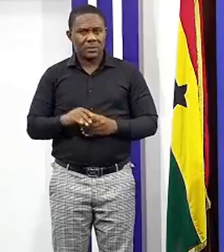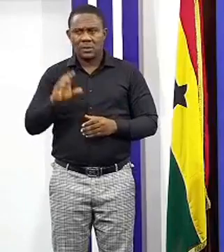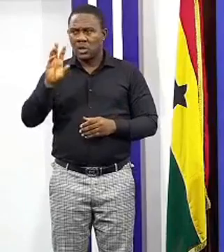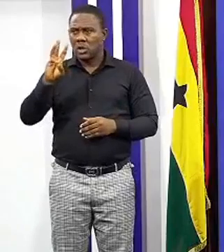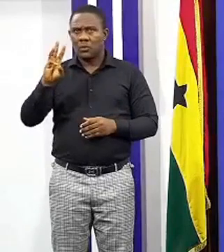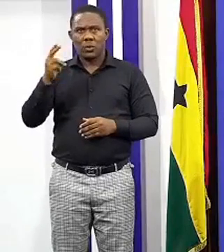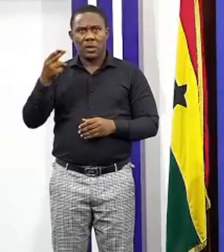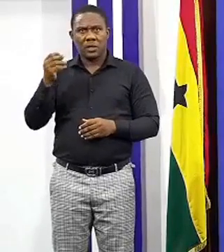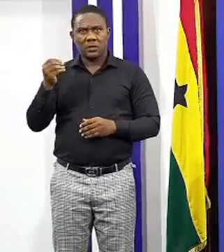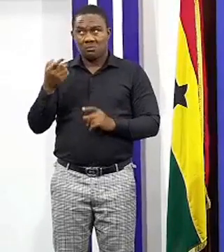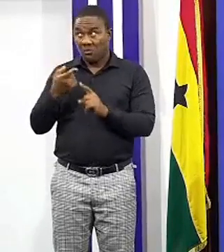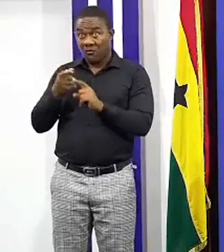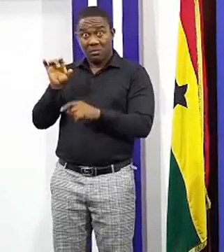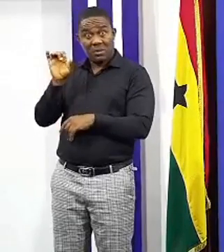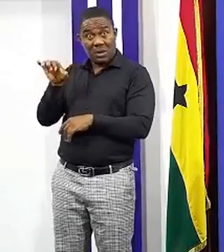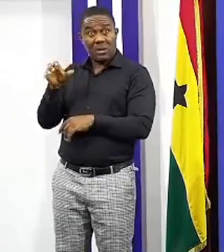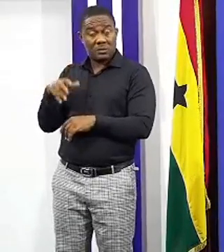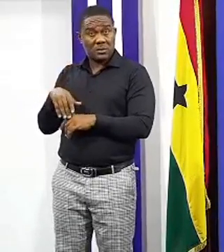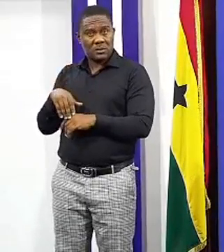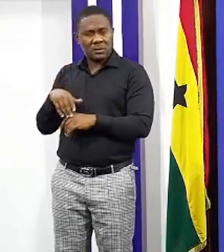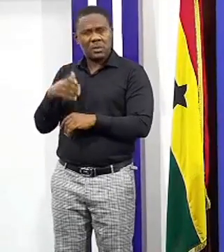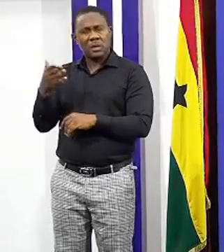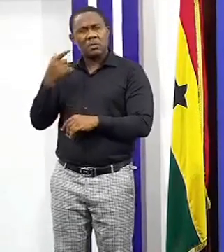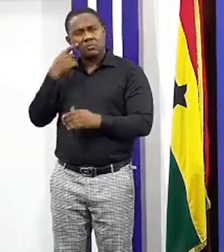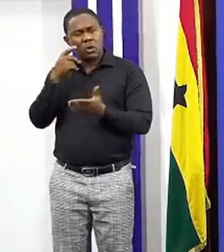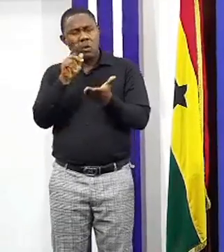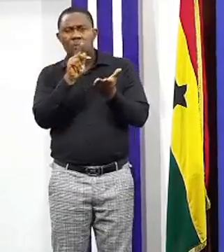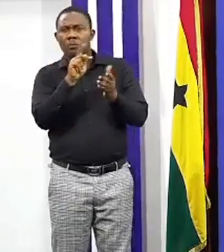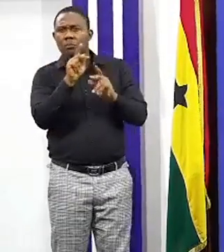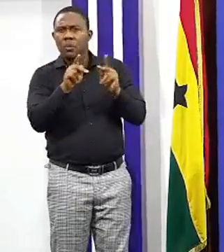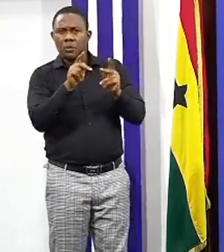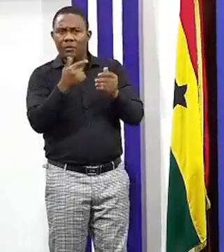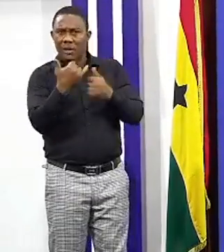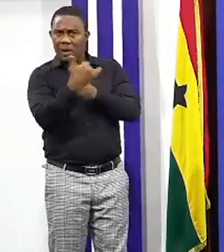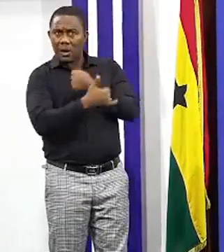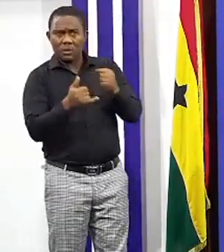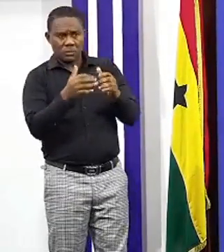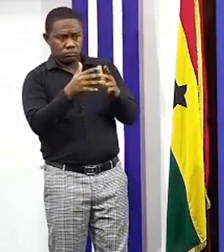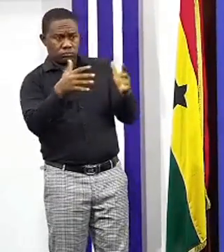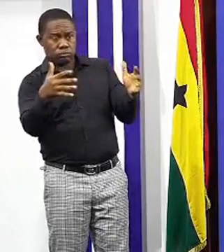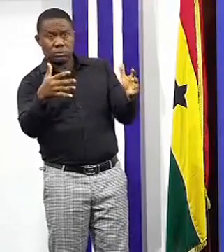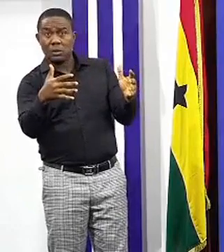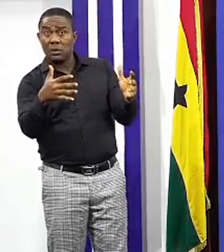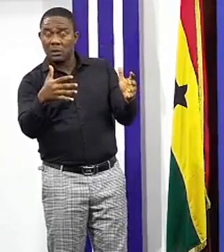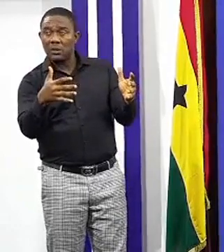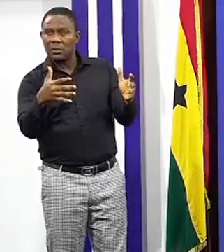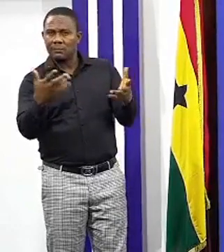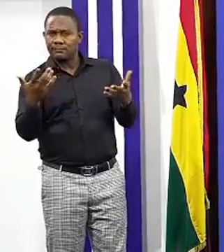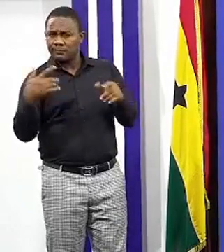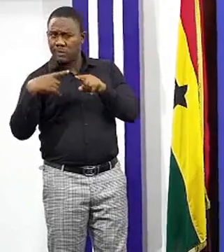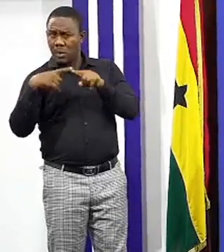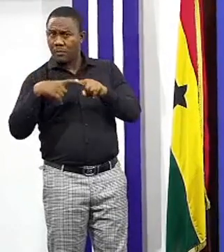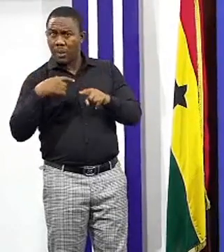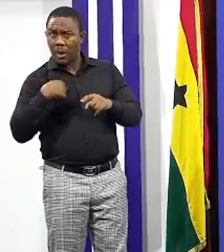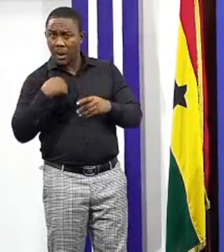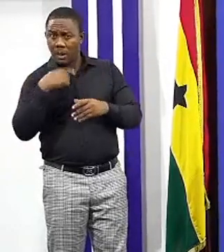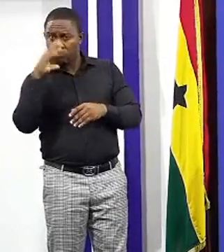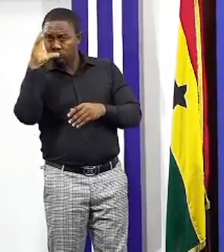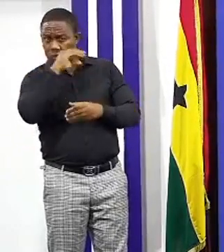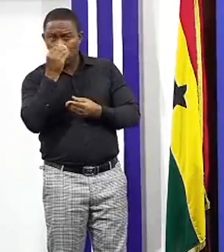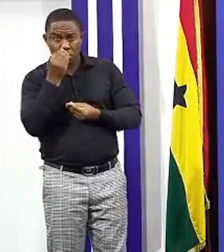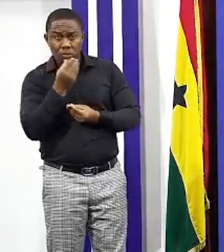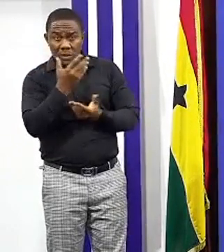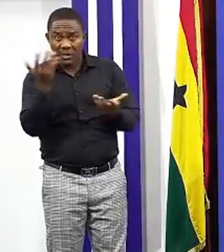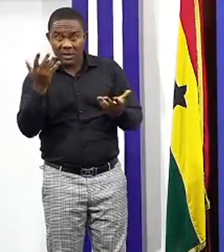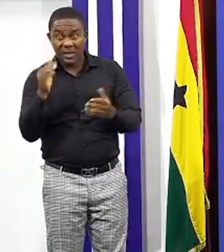out, which is based on population of the country. And that's the hypothesis I gave,